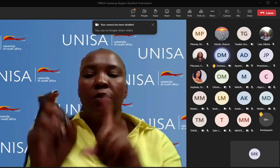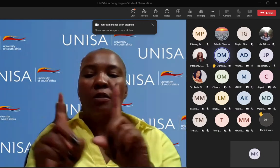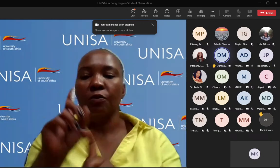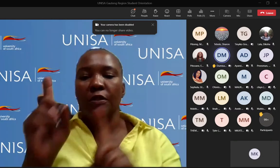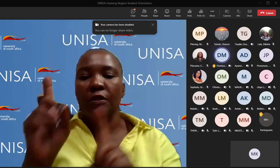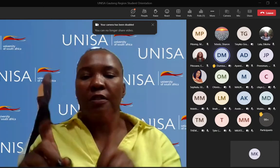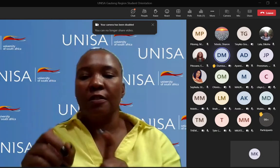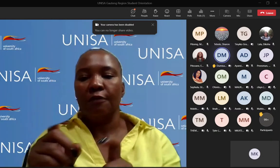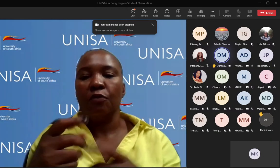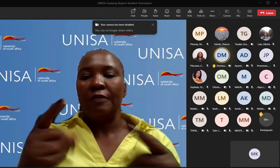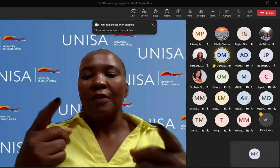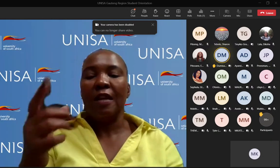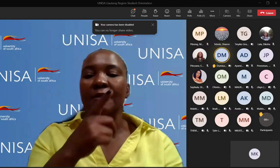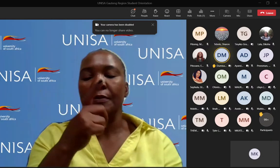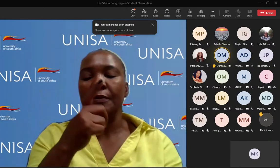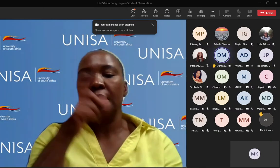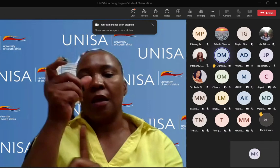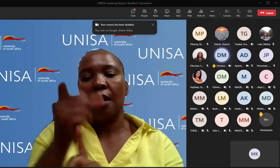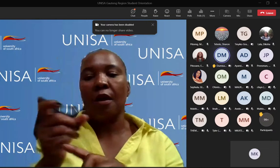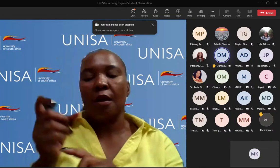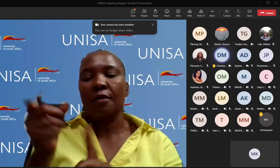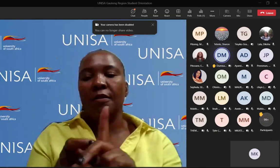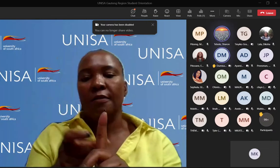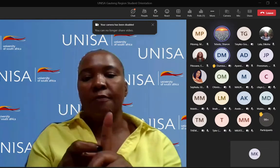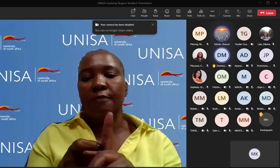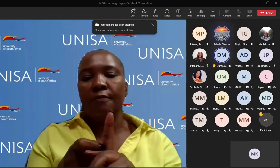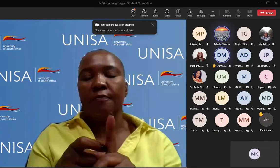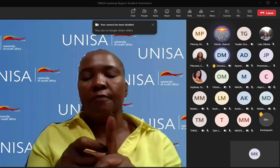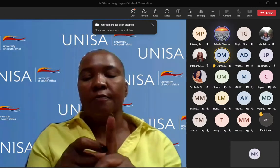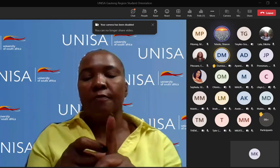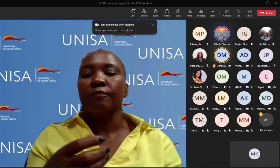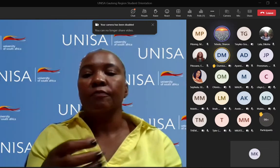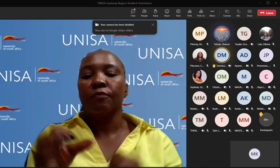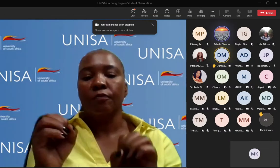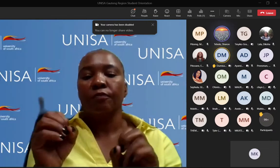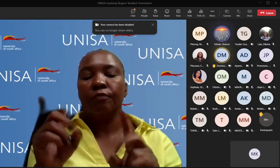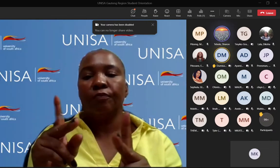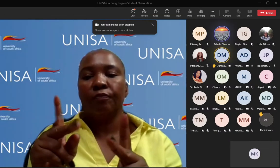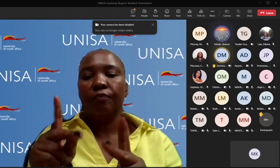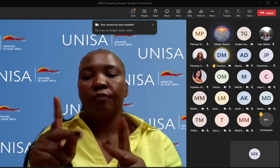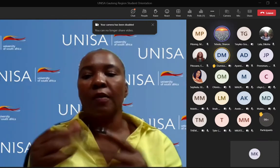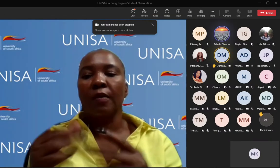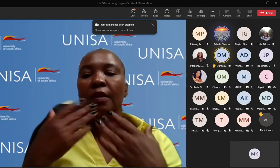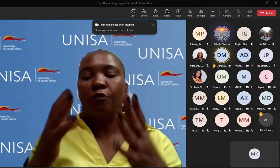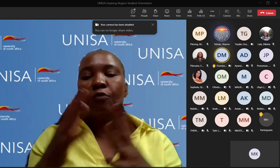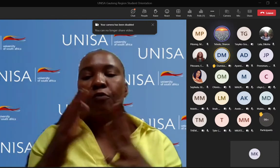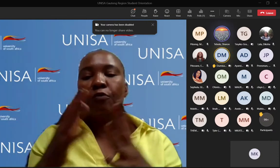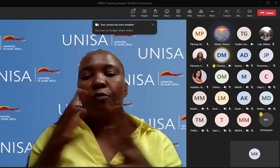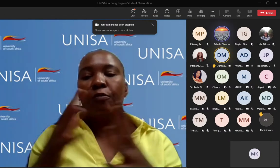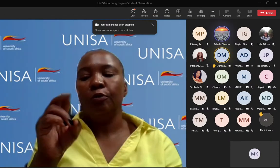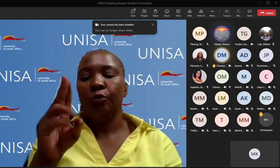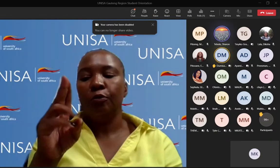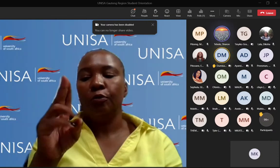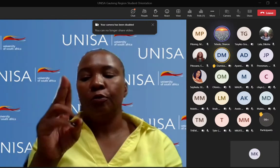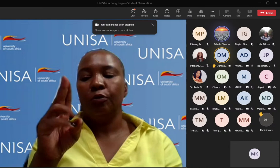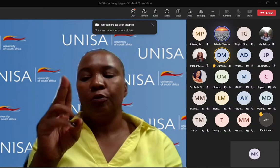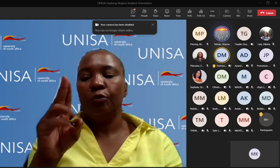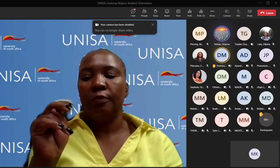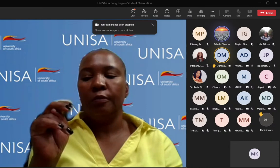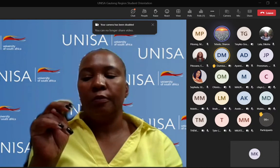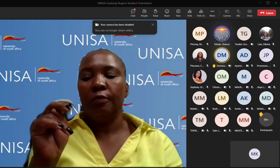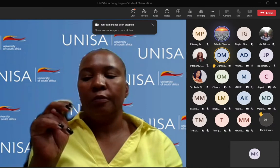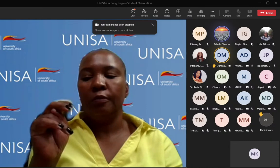different speakers okay um thank you thank you so much I I apologize